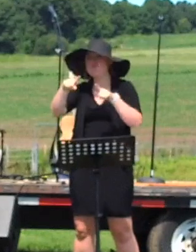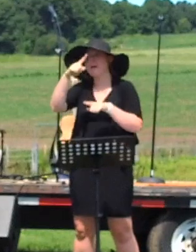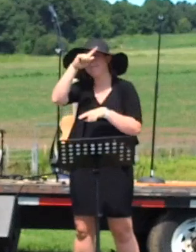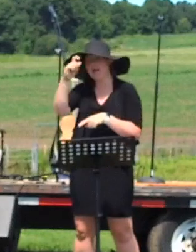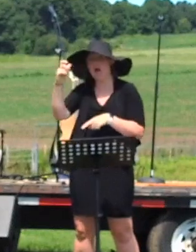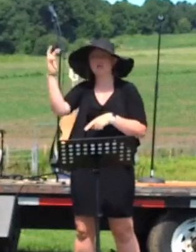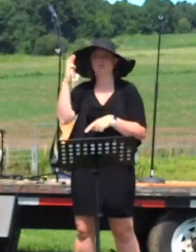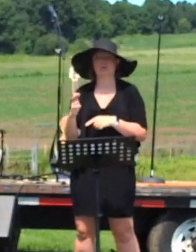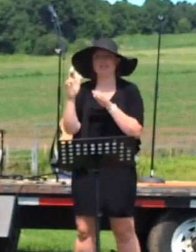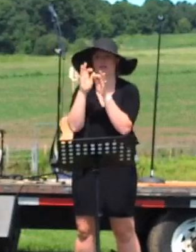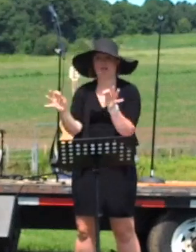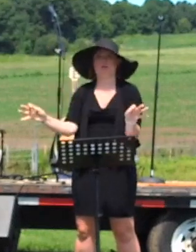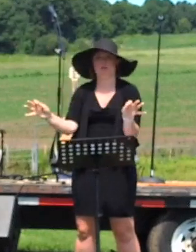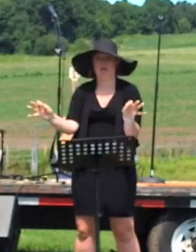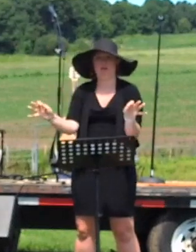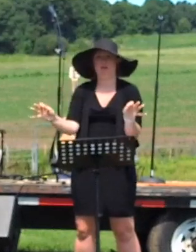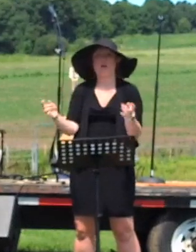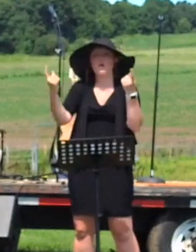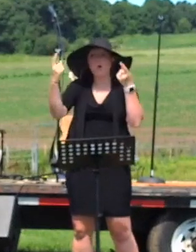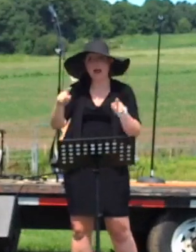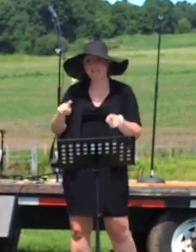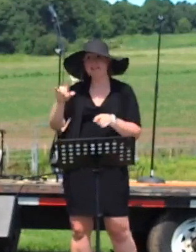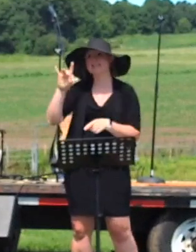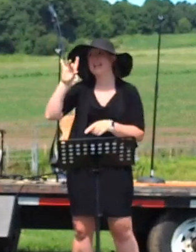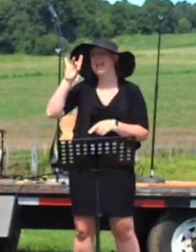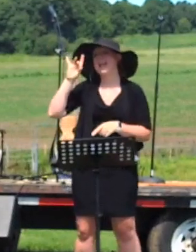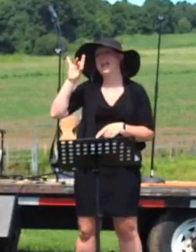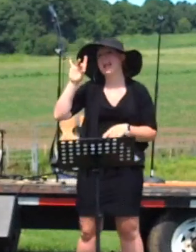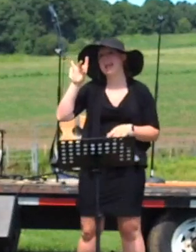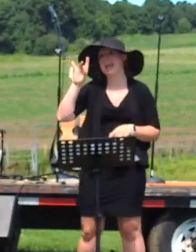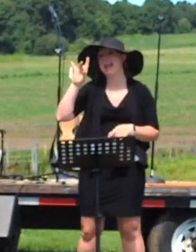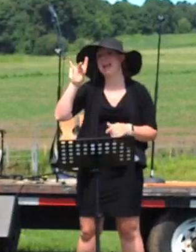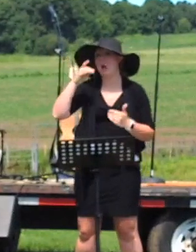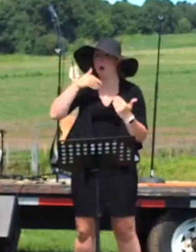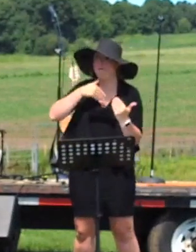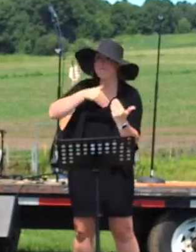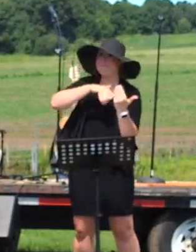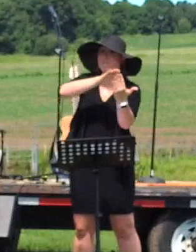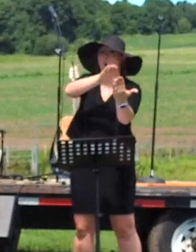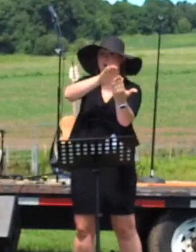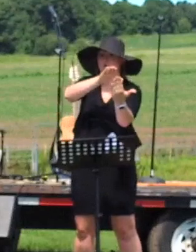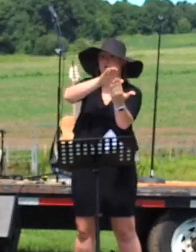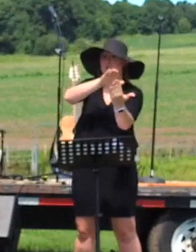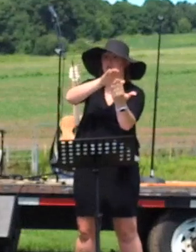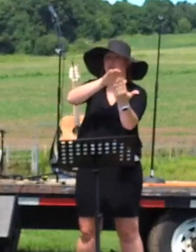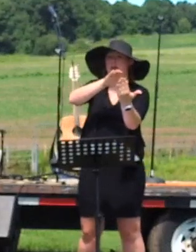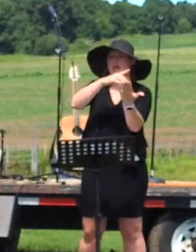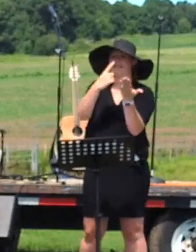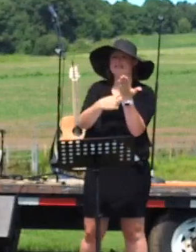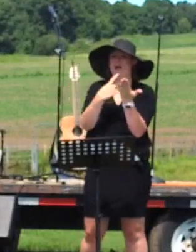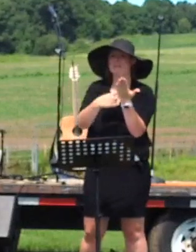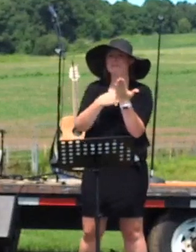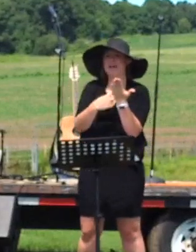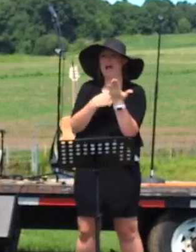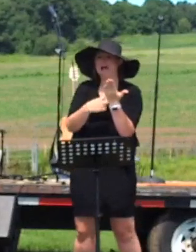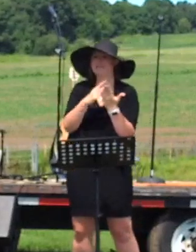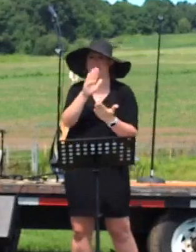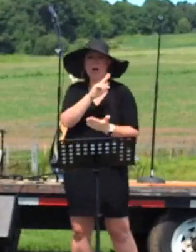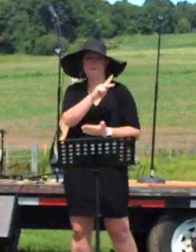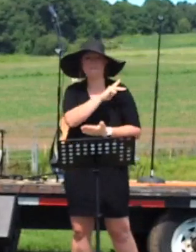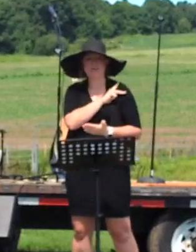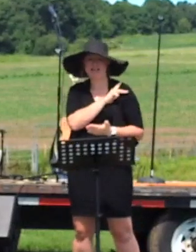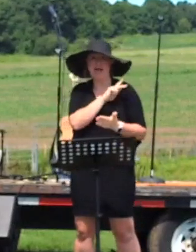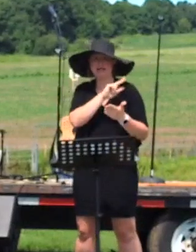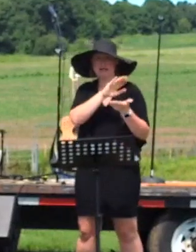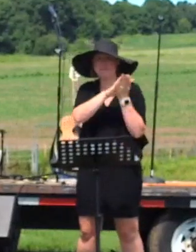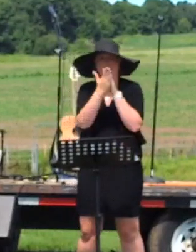them. See, what happens is eight's approach oftentimes becomes the focus rather than whatever issue you're talking about.